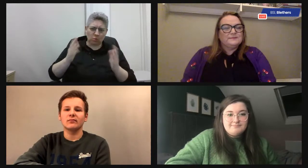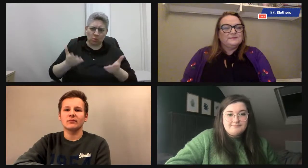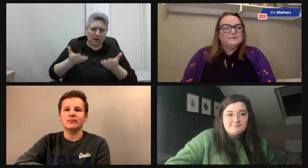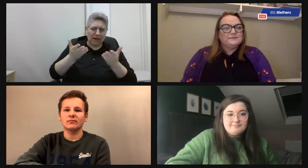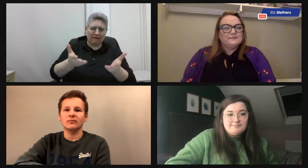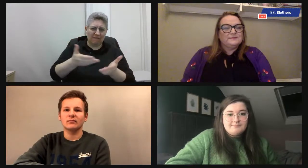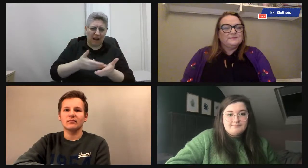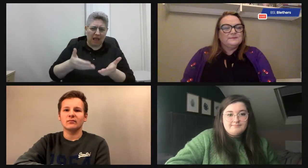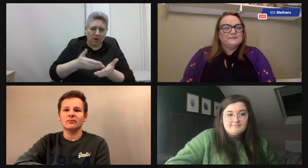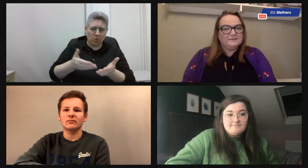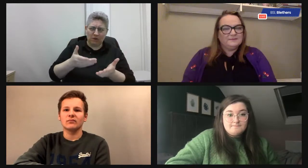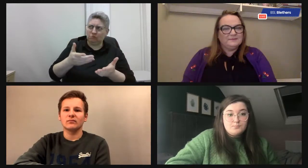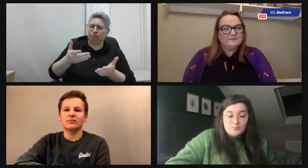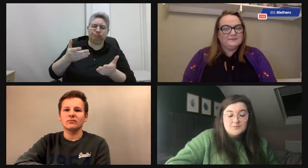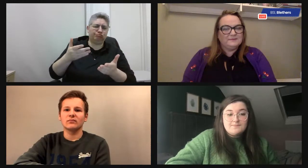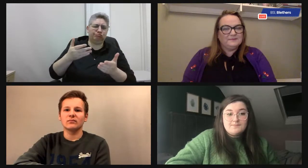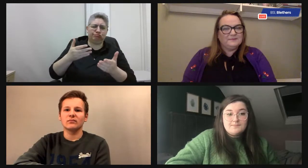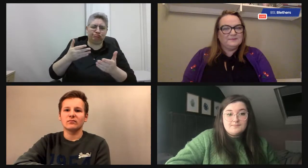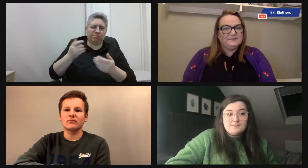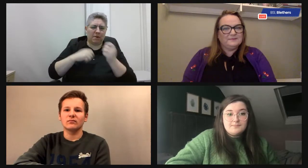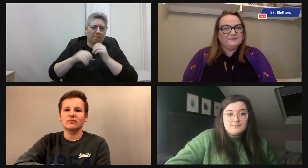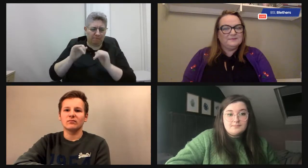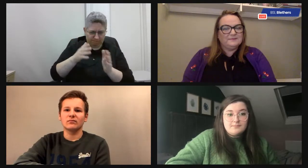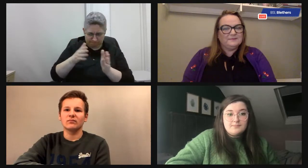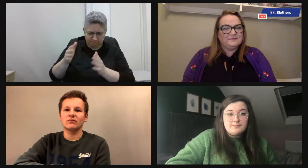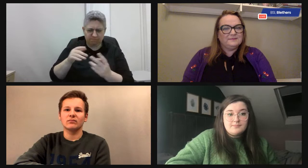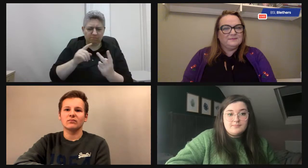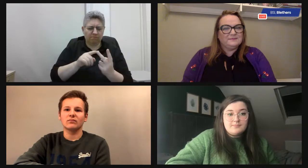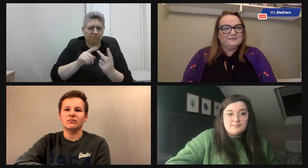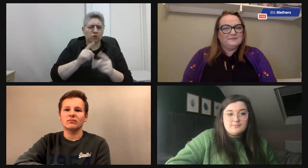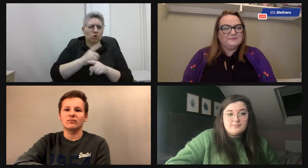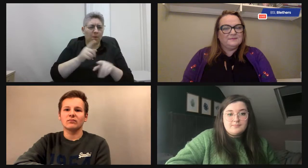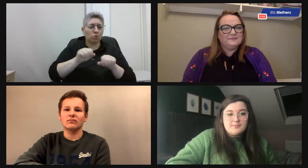about this, because language deprivation seems to be a very, very clear